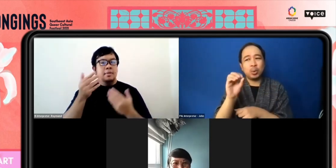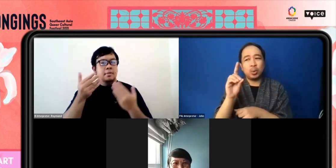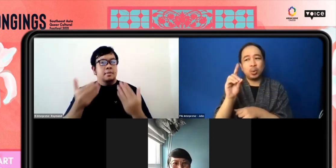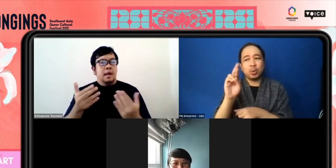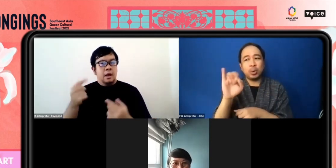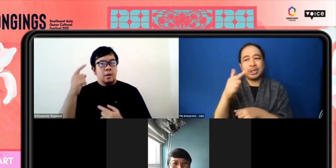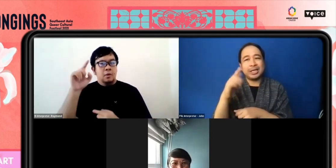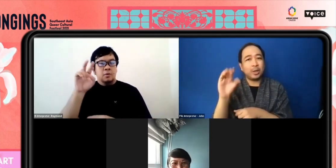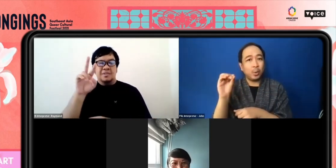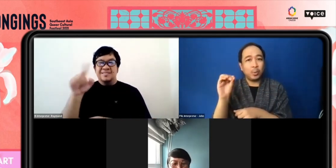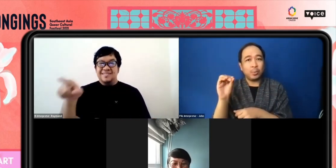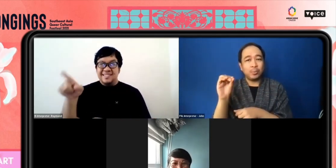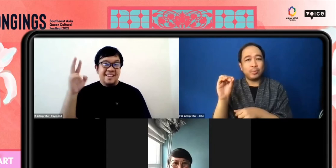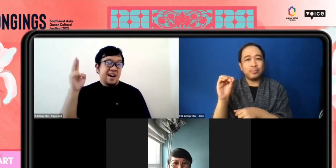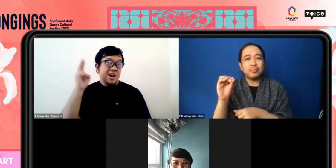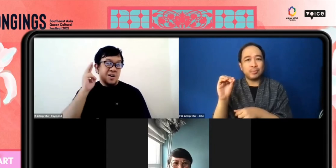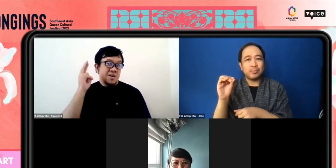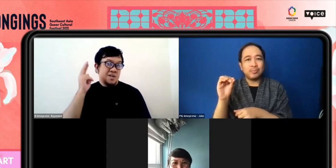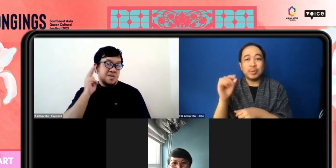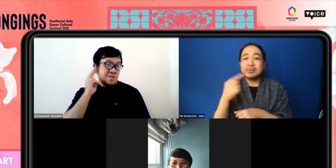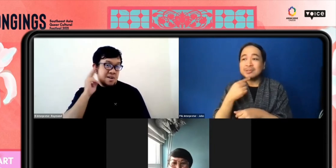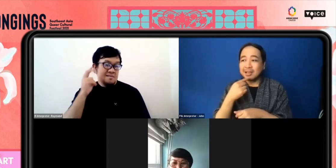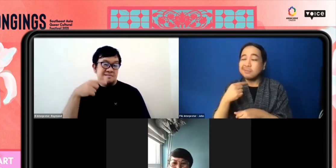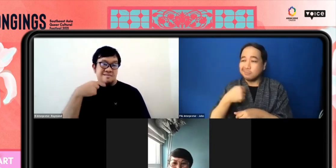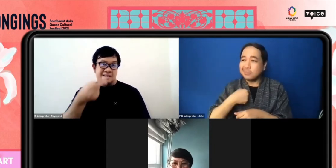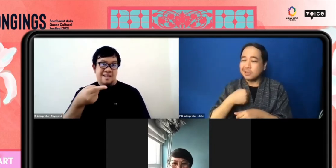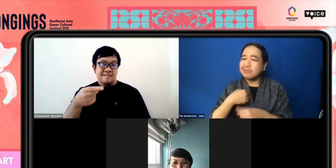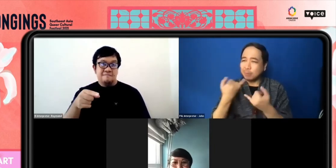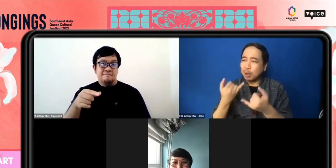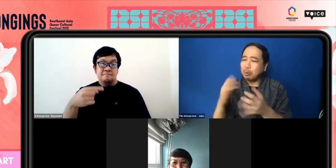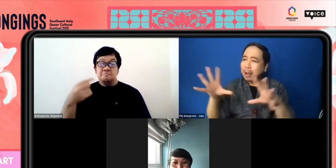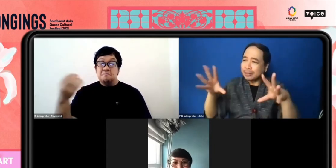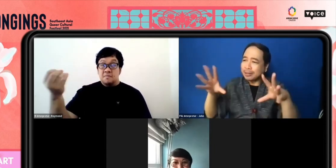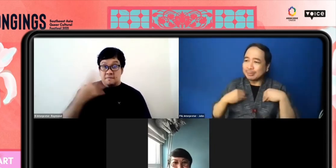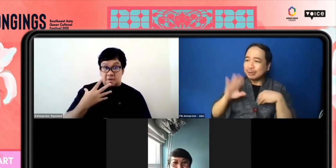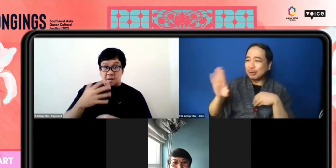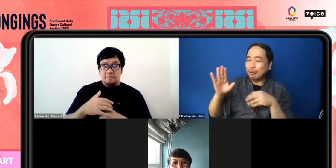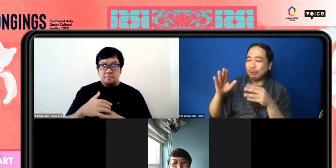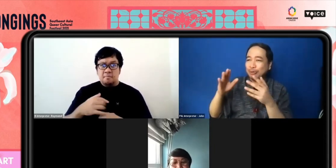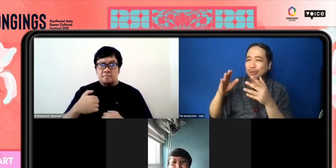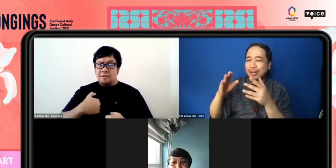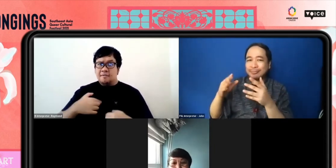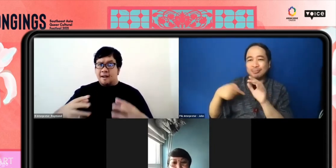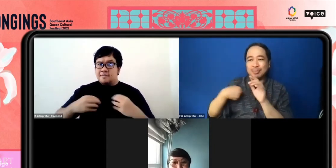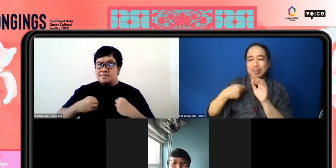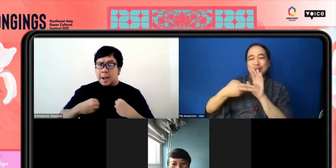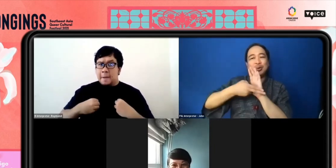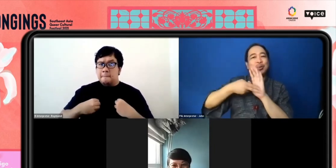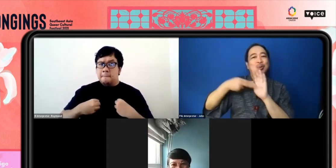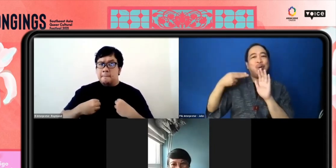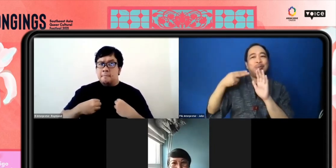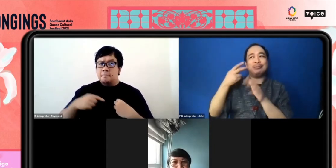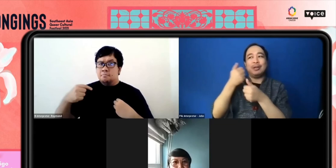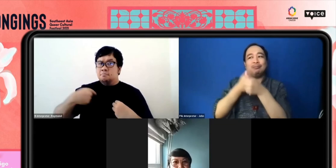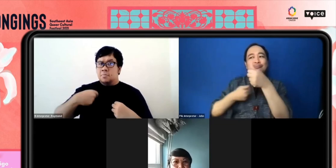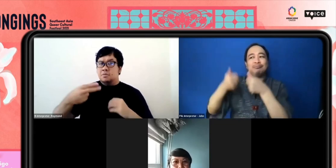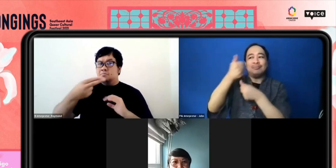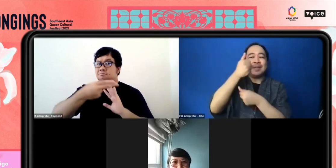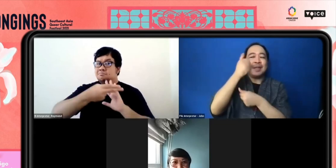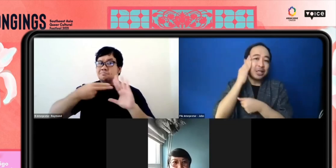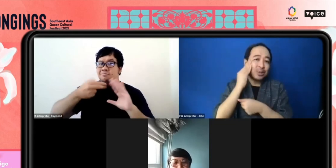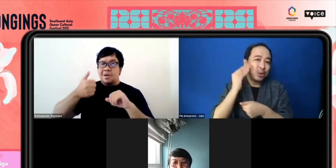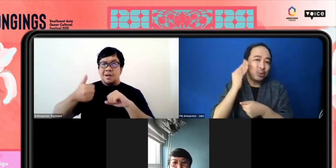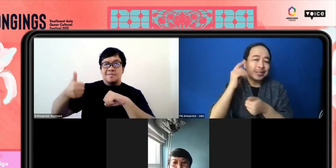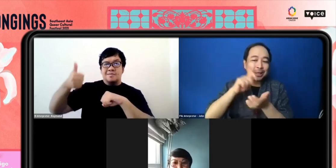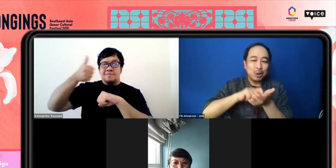writer, I think I'm as young as the next one when I say to myself, because